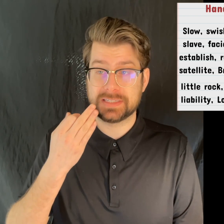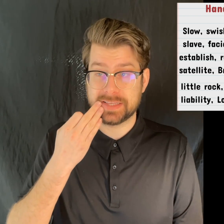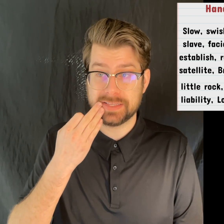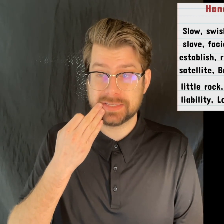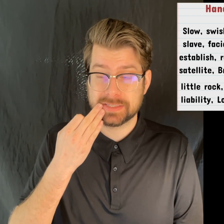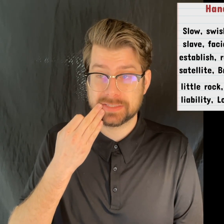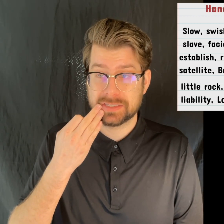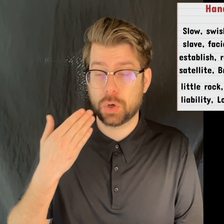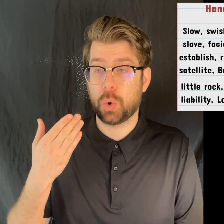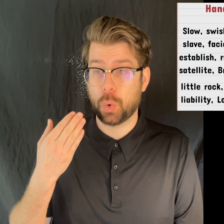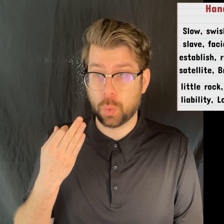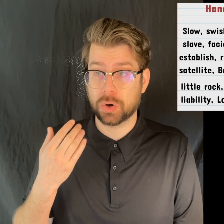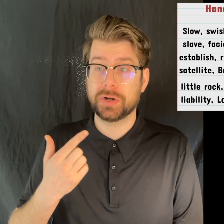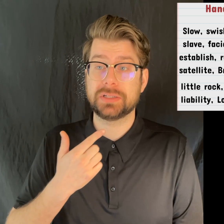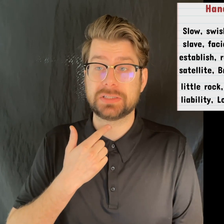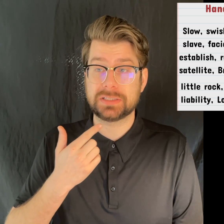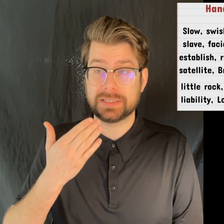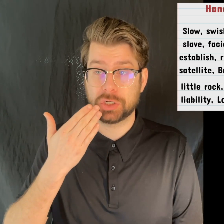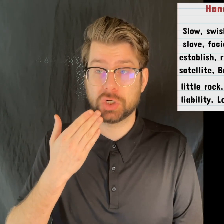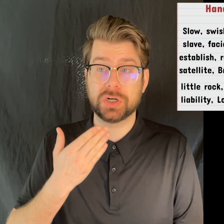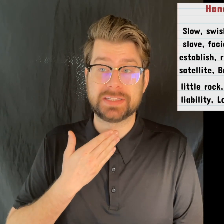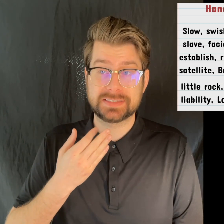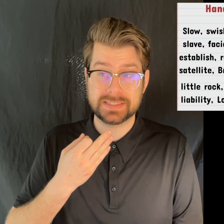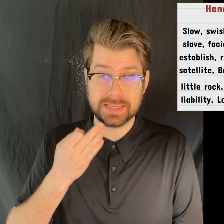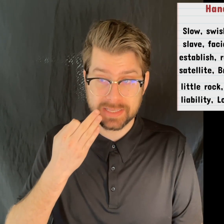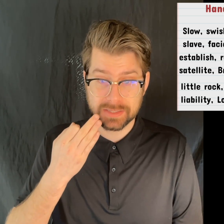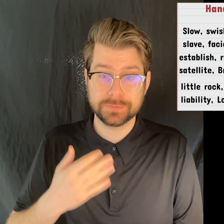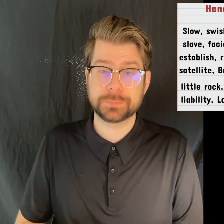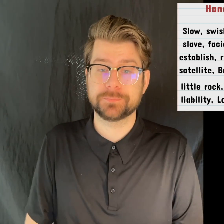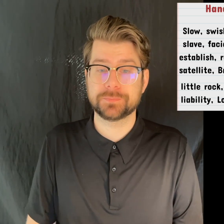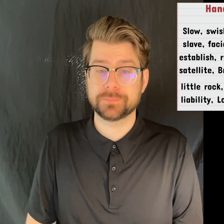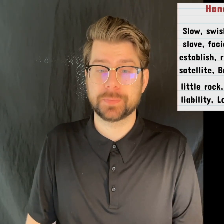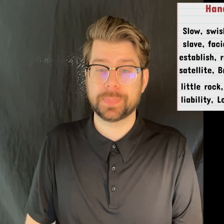literacy or literacy,